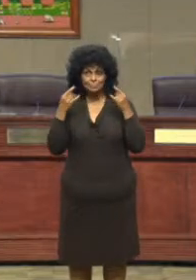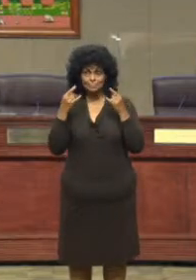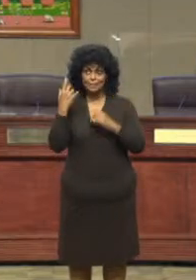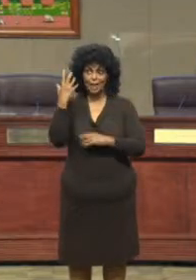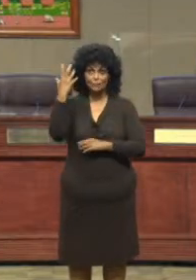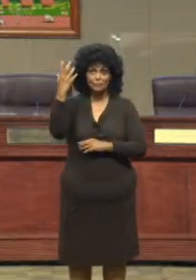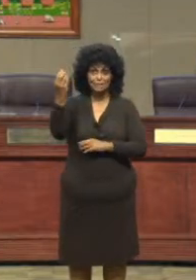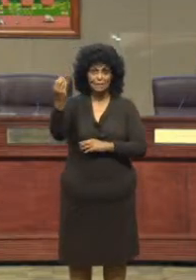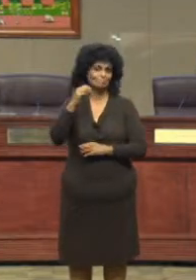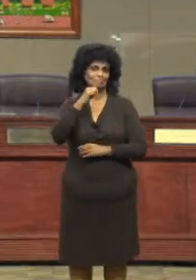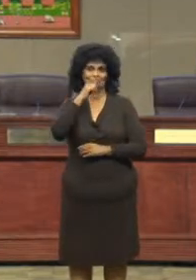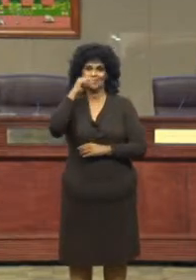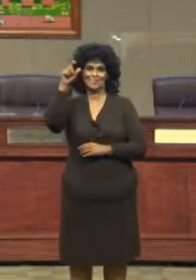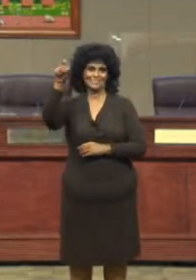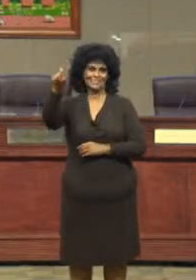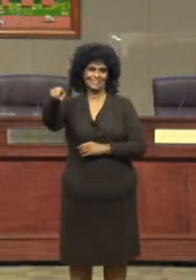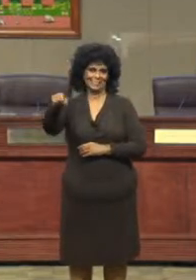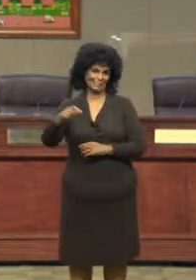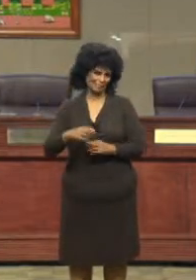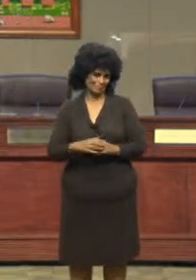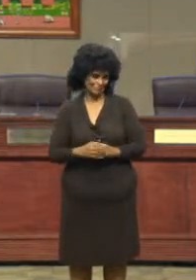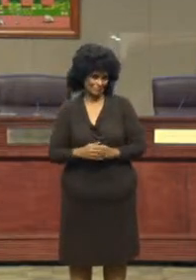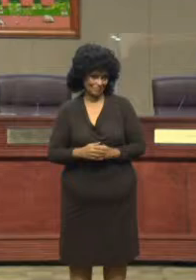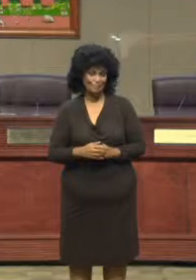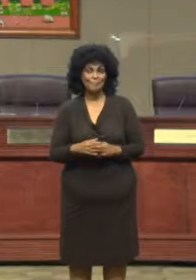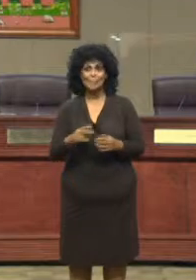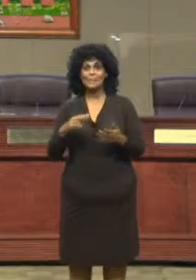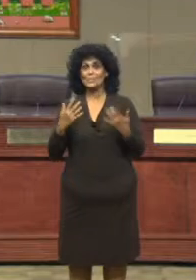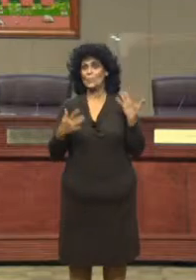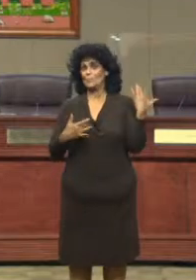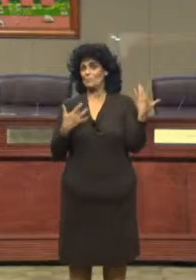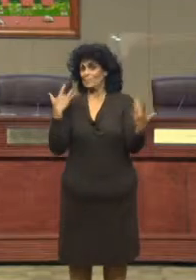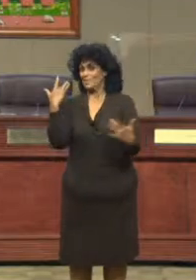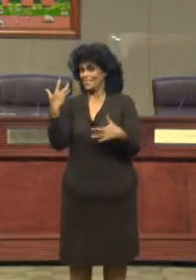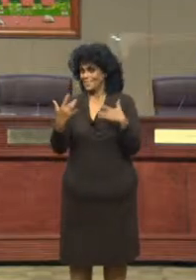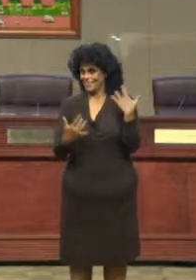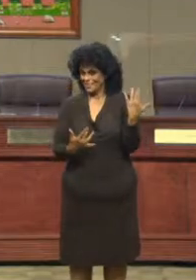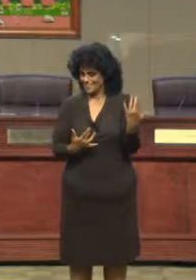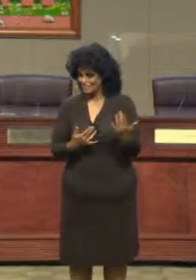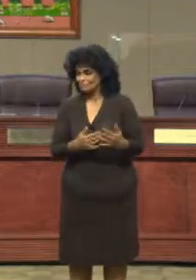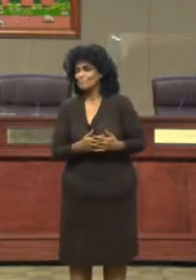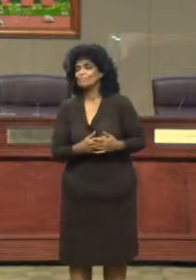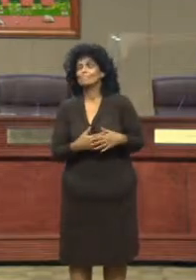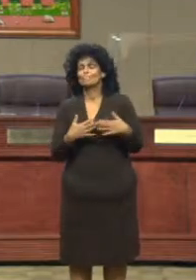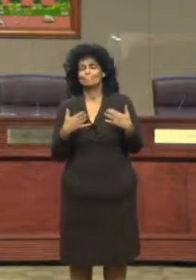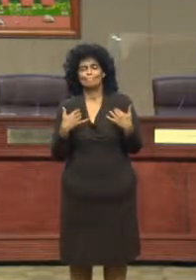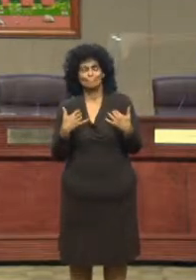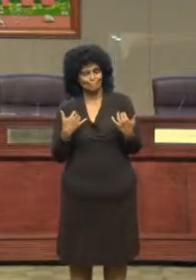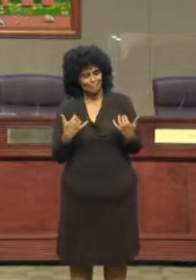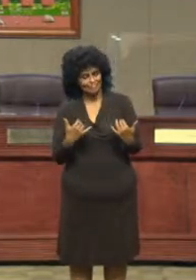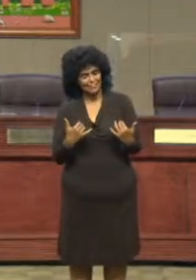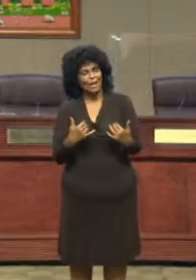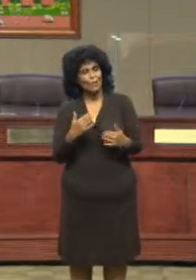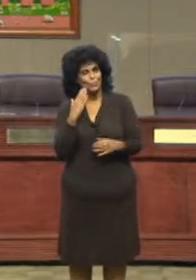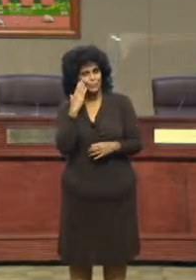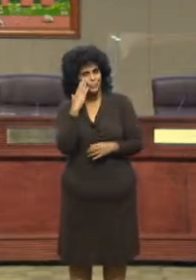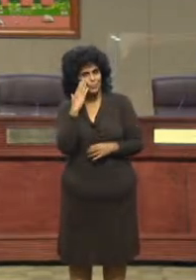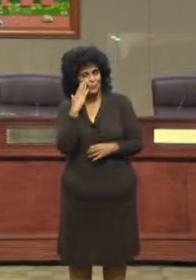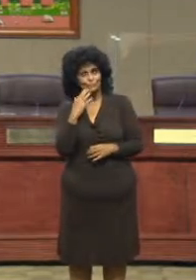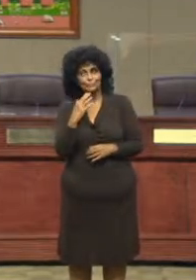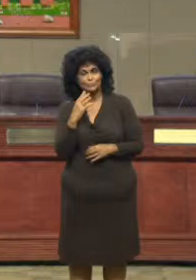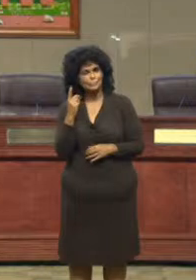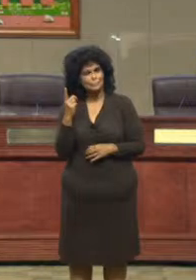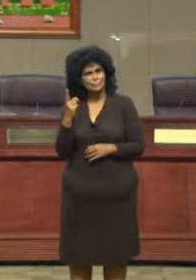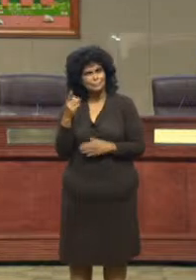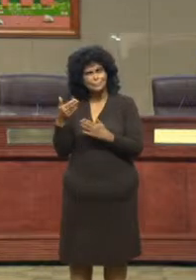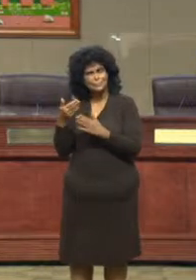outdoors. So it's really pretty exciting to note that the new